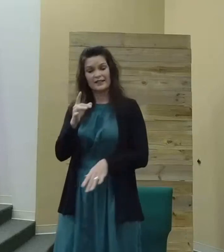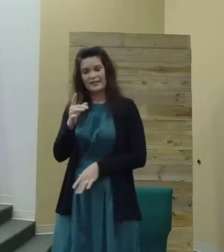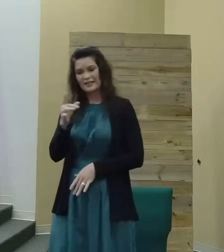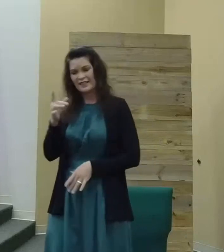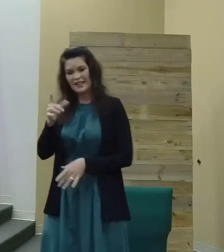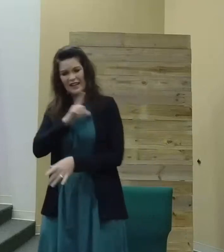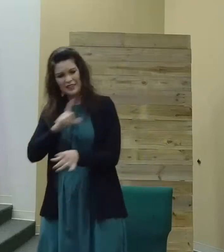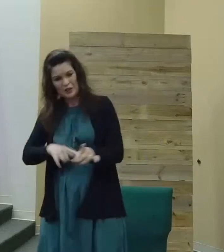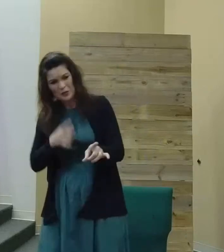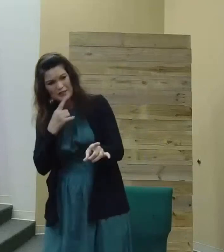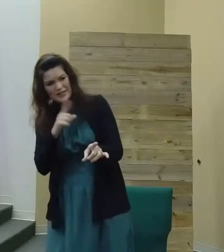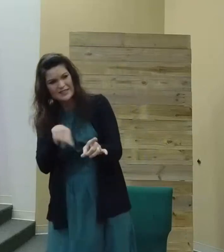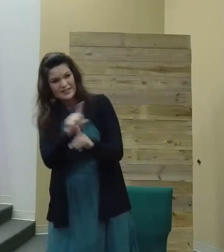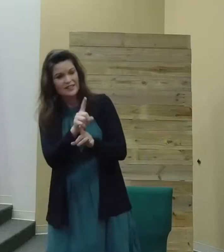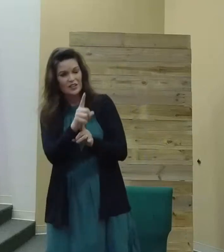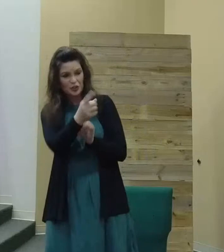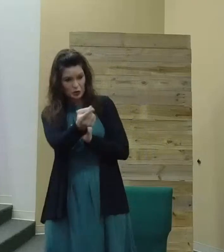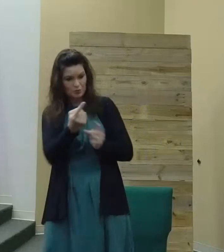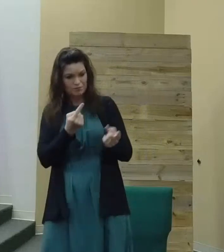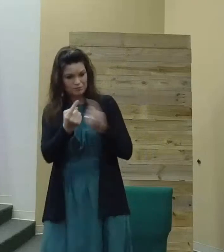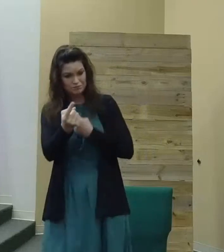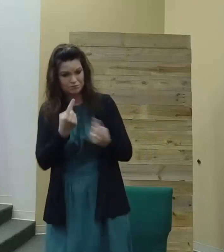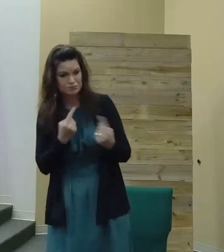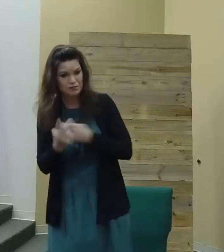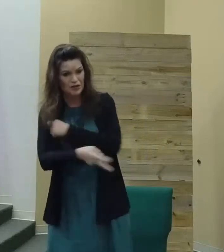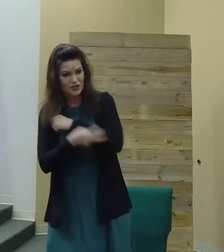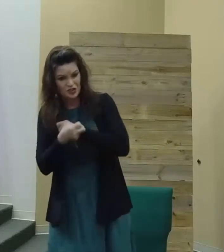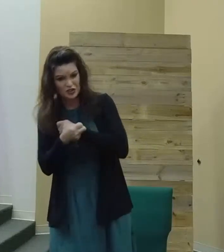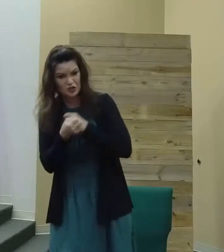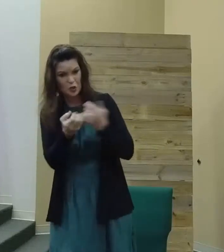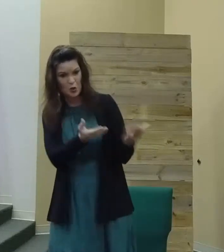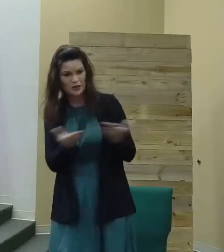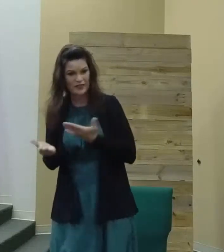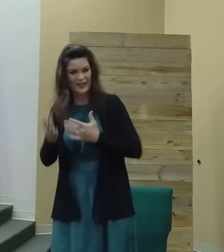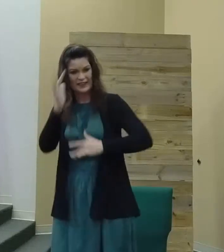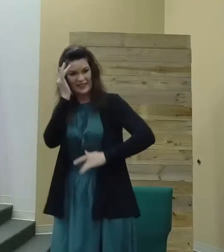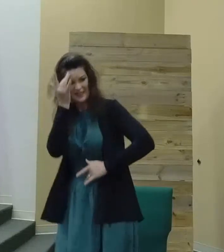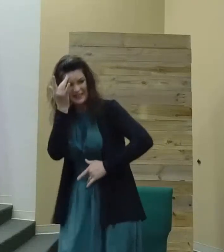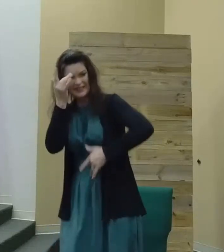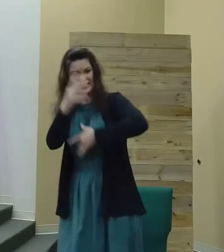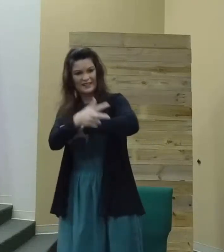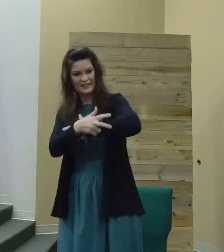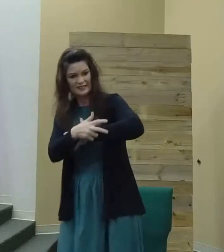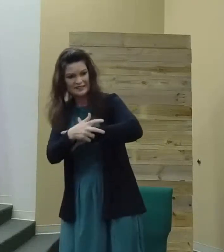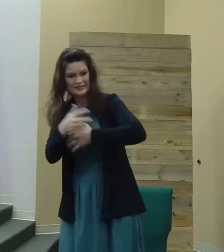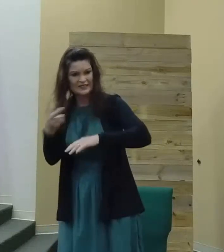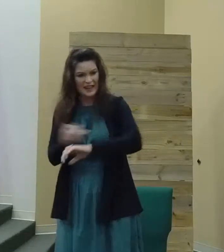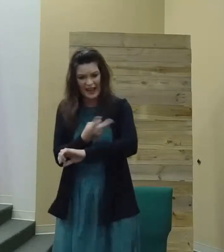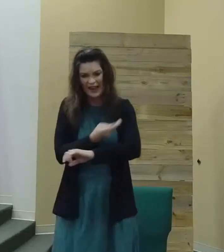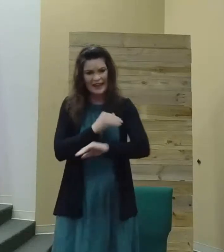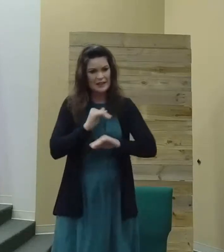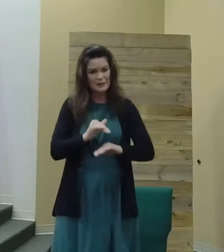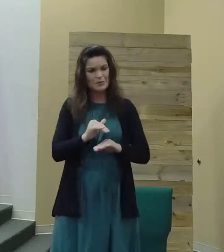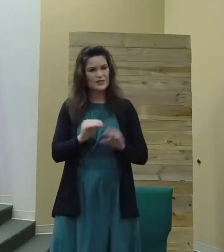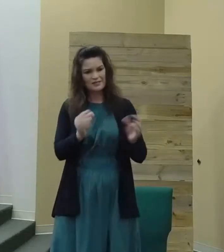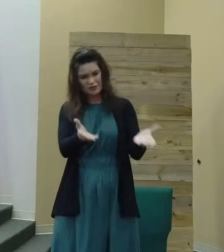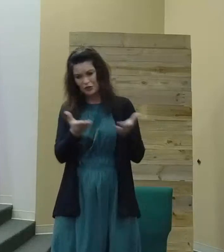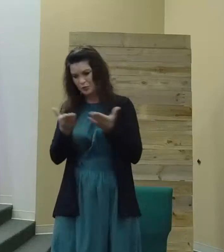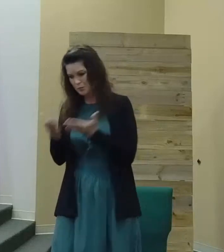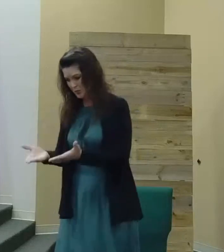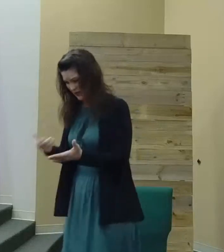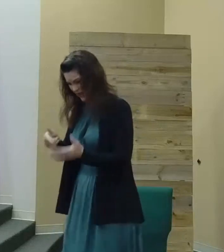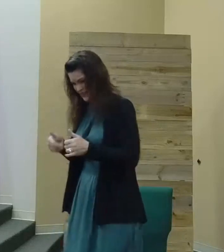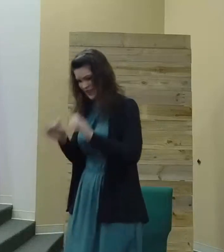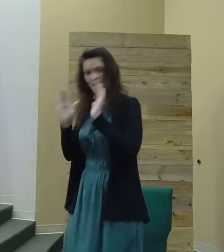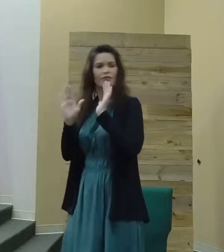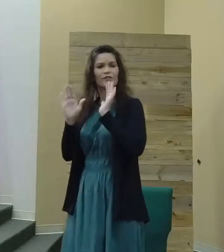you scorn it, says the Lord of armies. You bring the stolen, lame, or sick animals. You